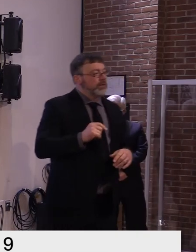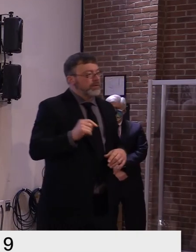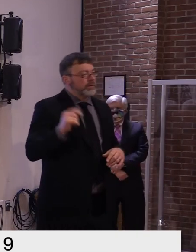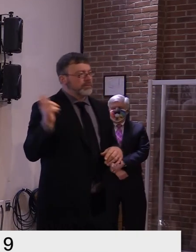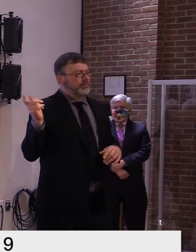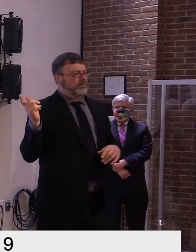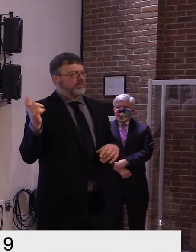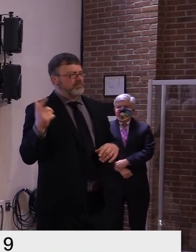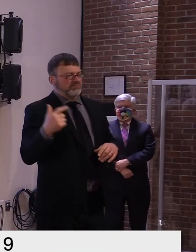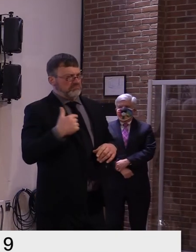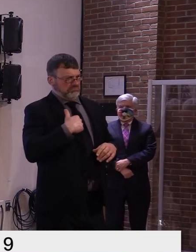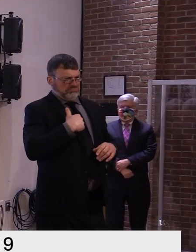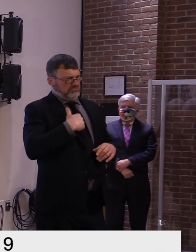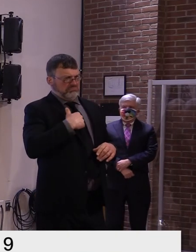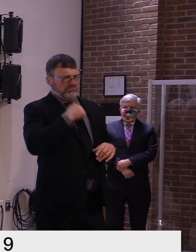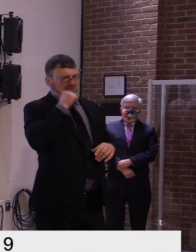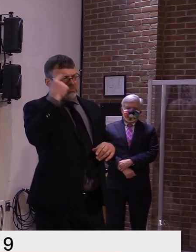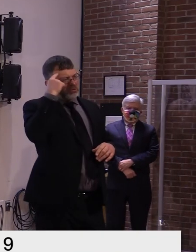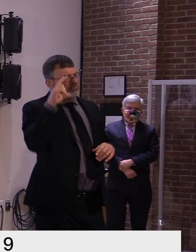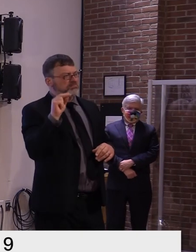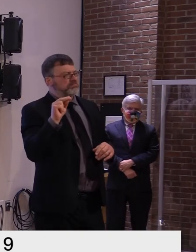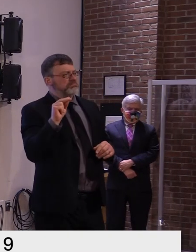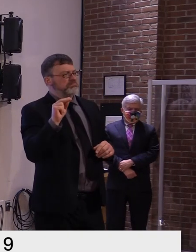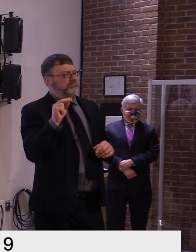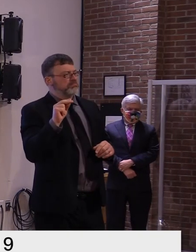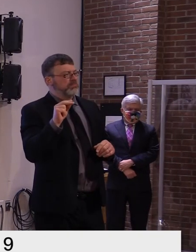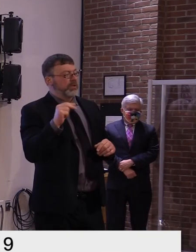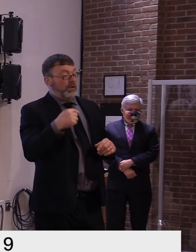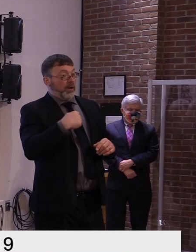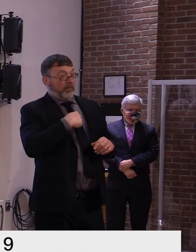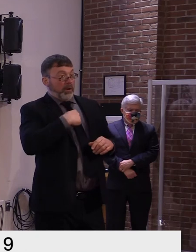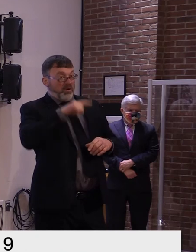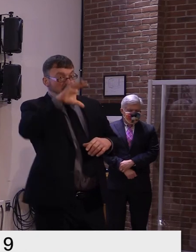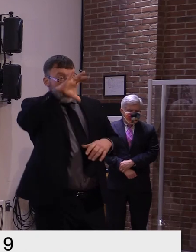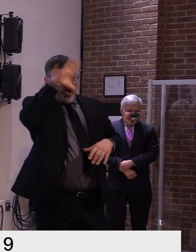be 100% authoritative on that, but I don't believe they do.